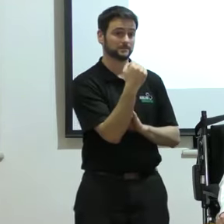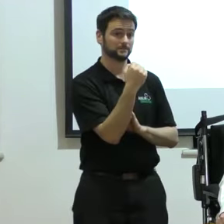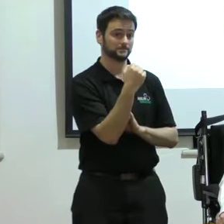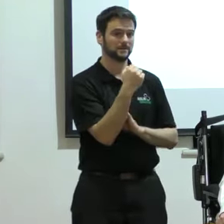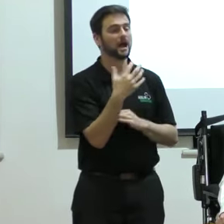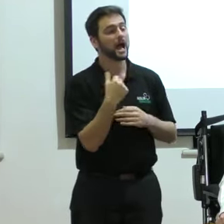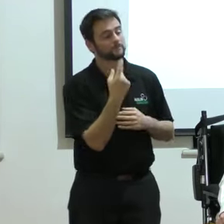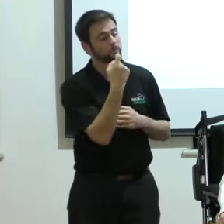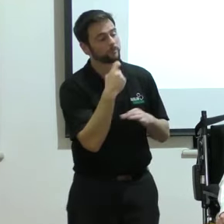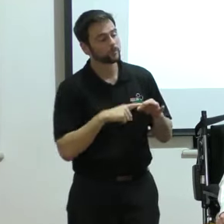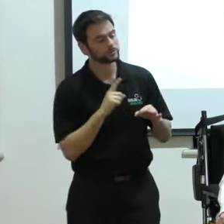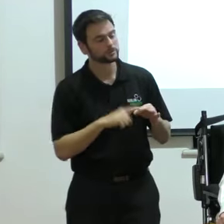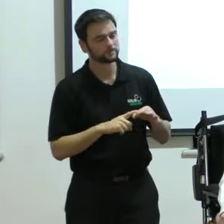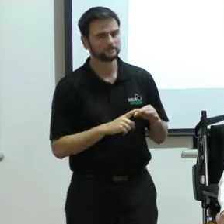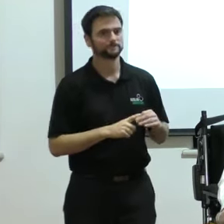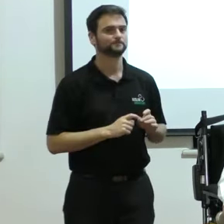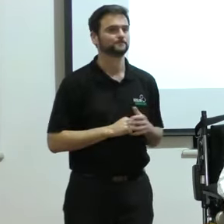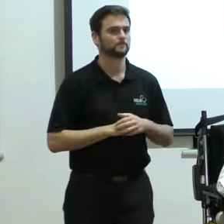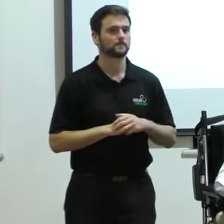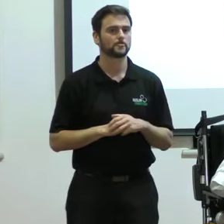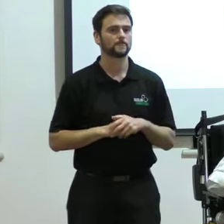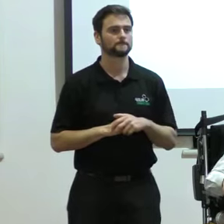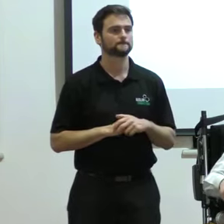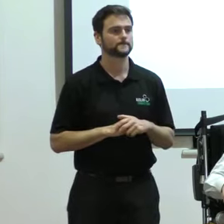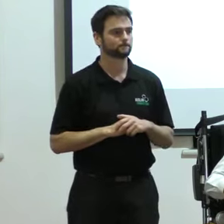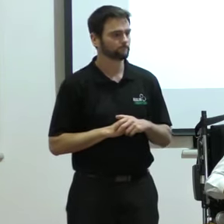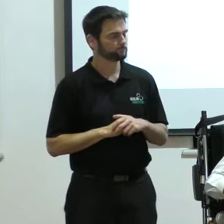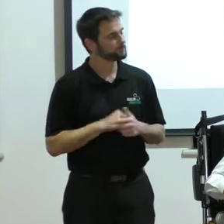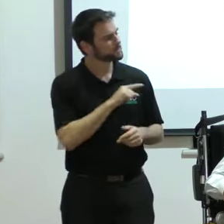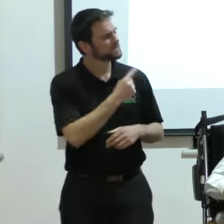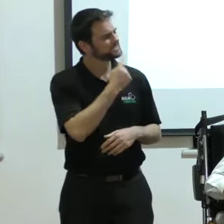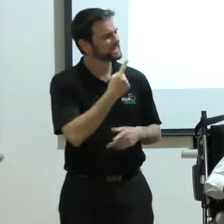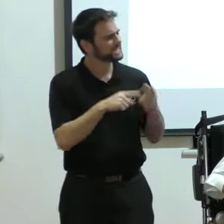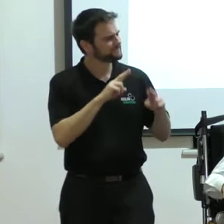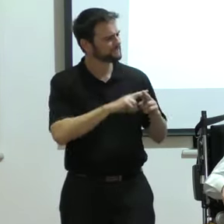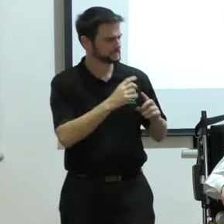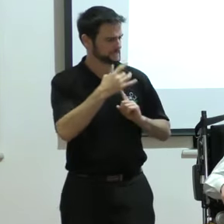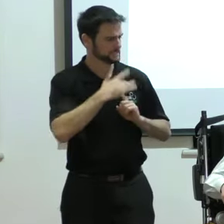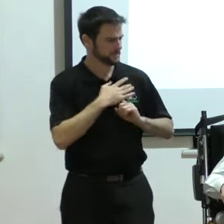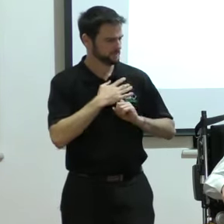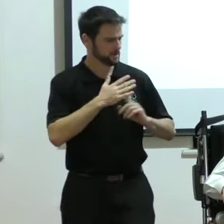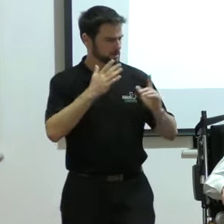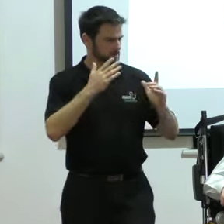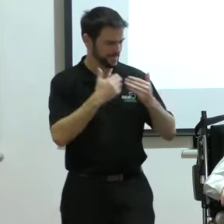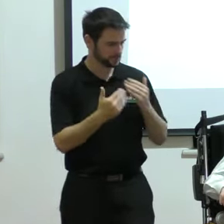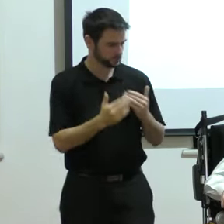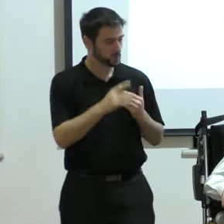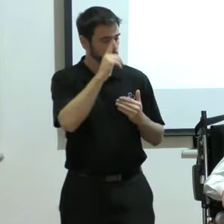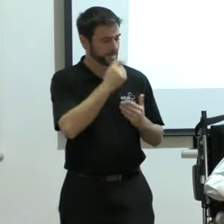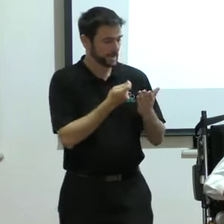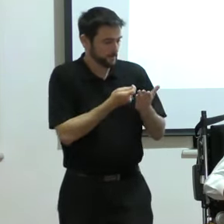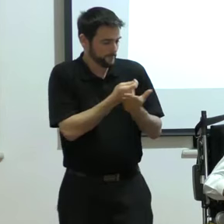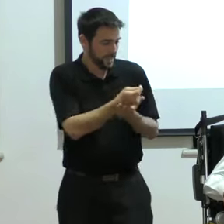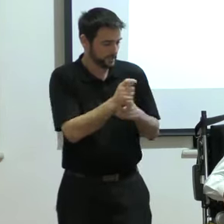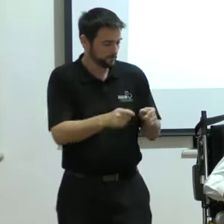Another question. You mentioned that if you're self-managing, Yep. you could pay a provider above the